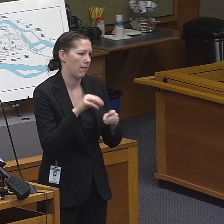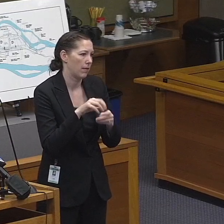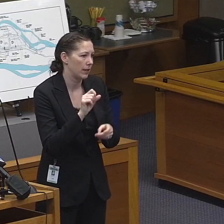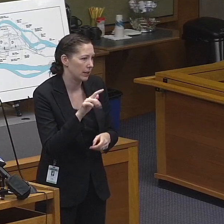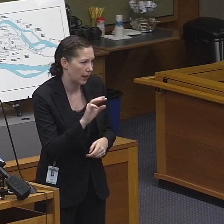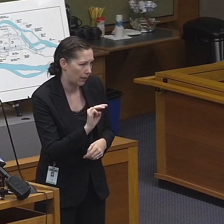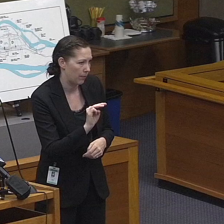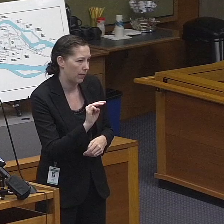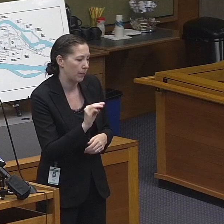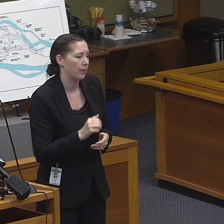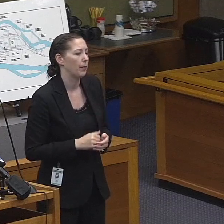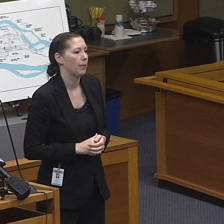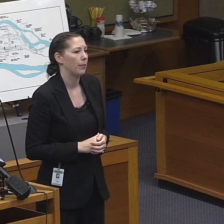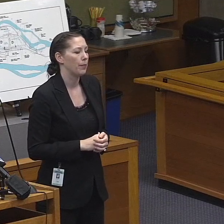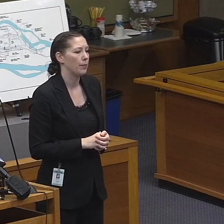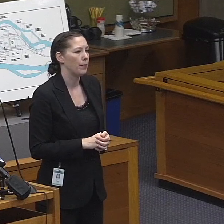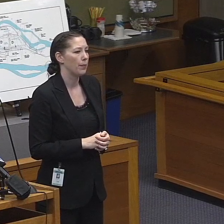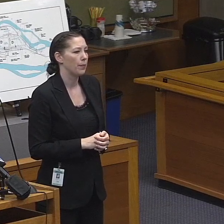we received